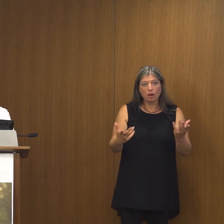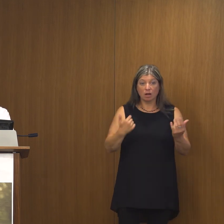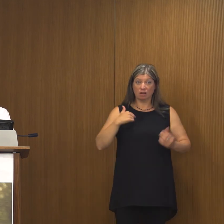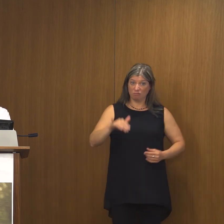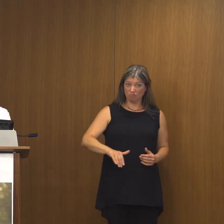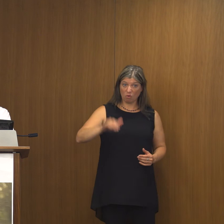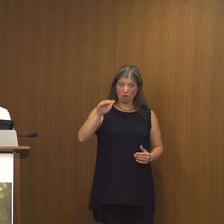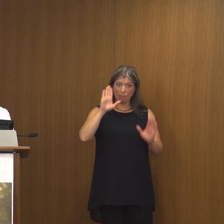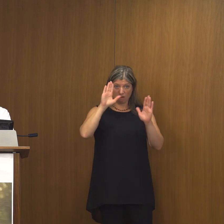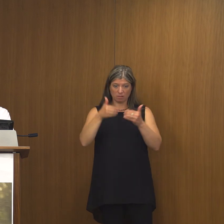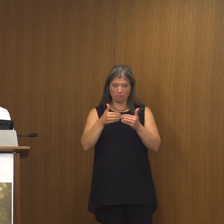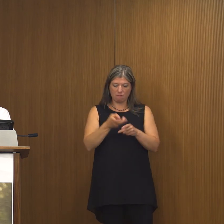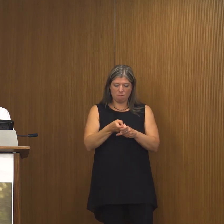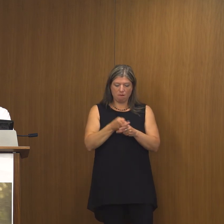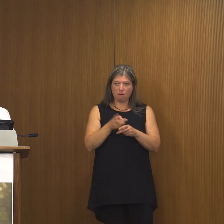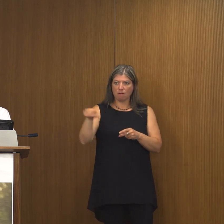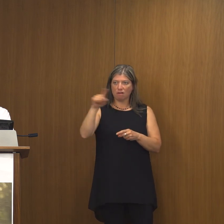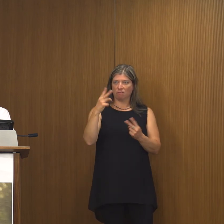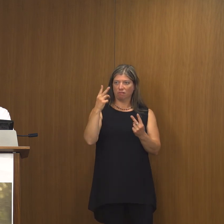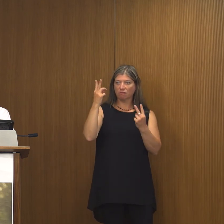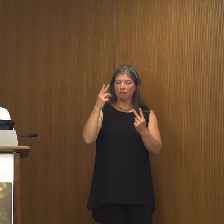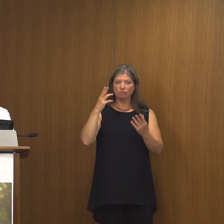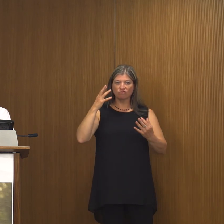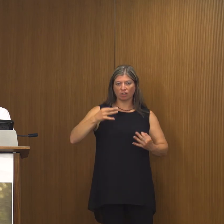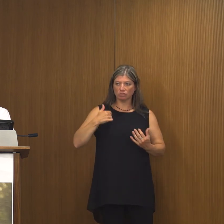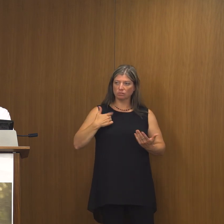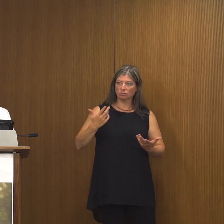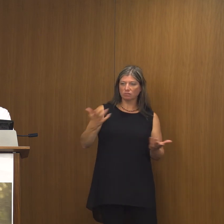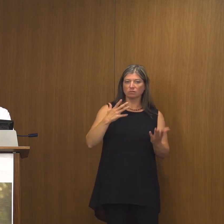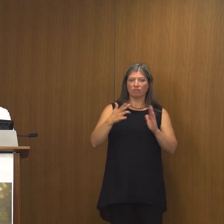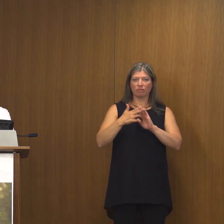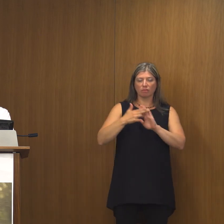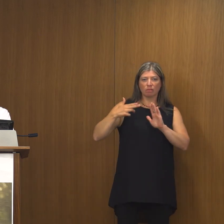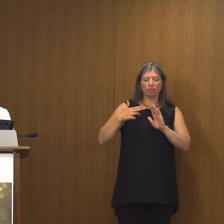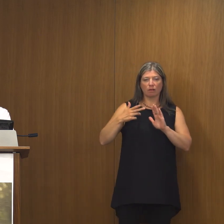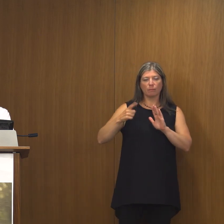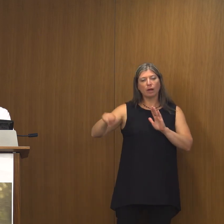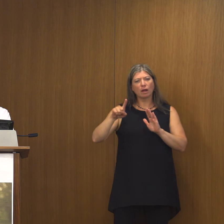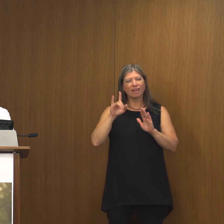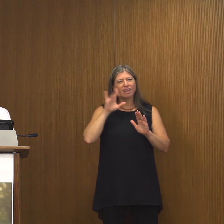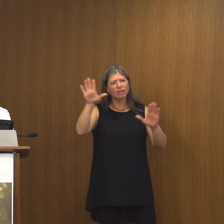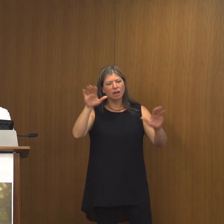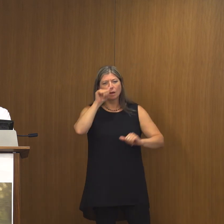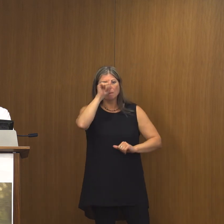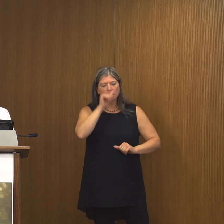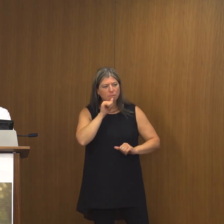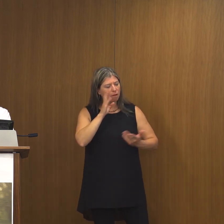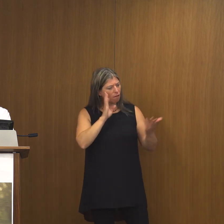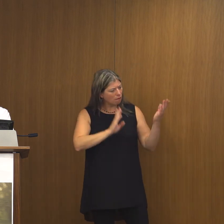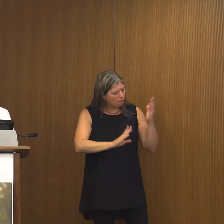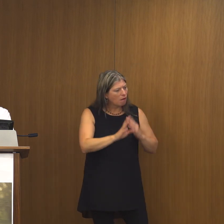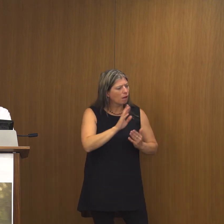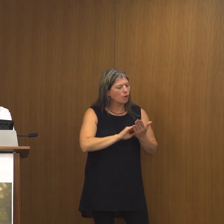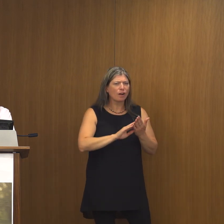hard. Sometimes I feel judged by people who don't want to learn about me, but if they took the time to learn about me, they would